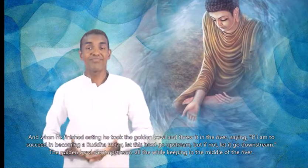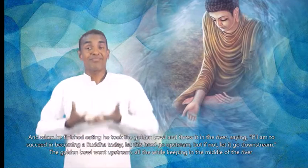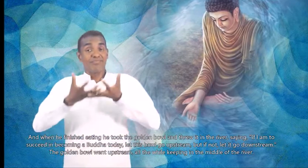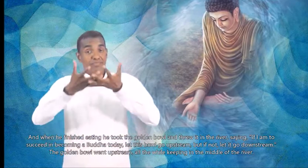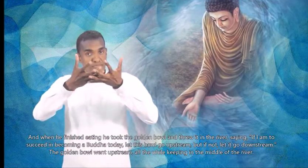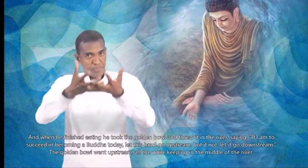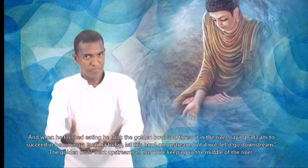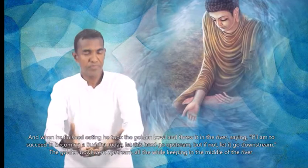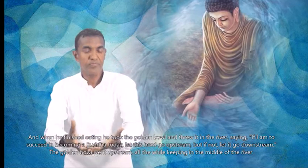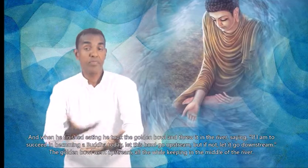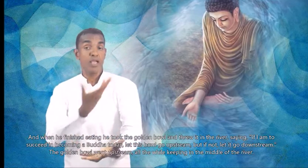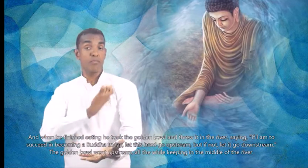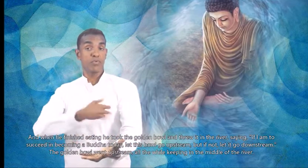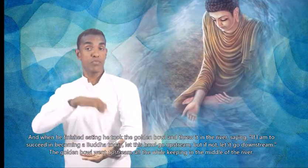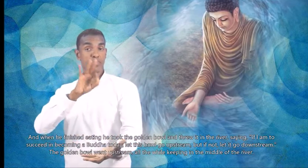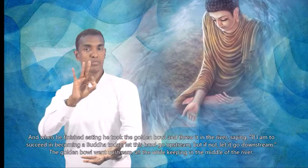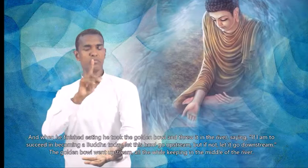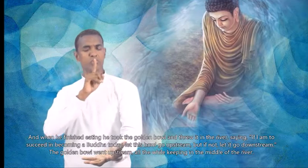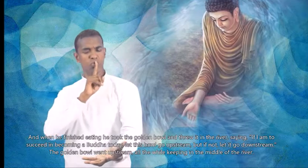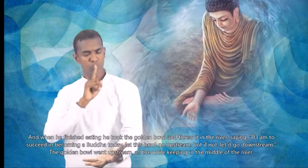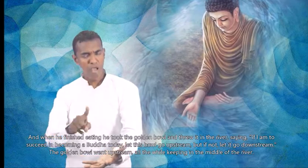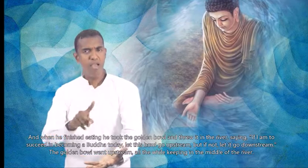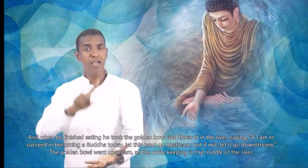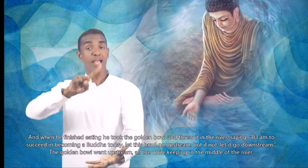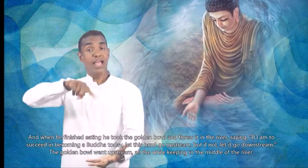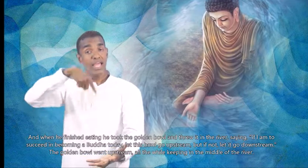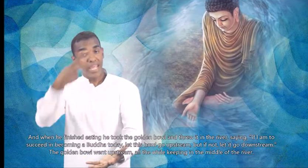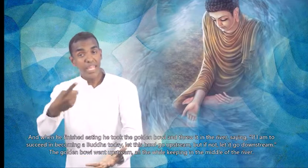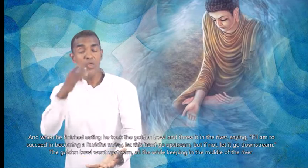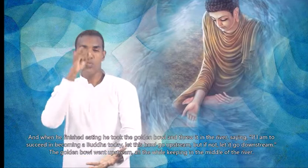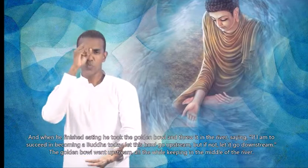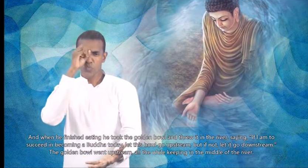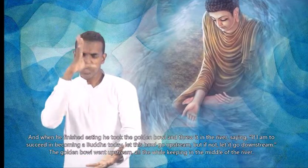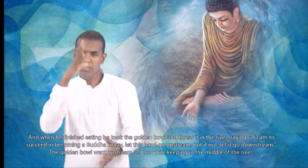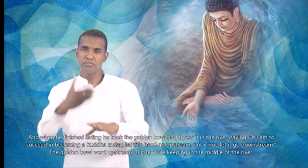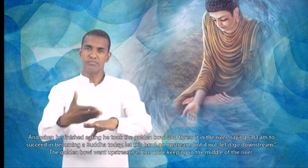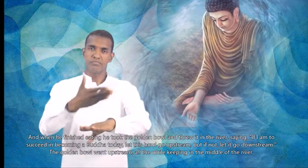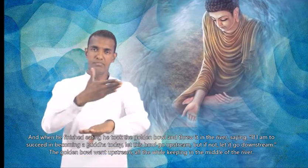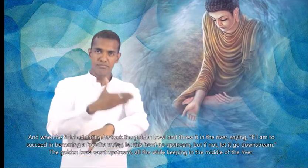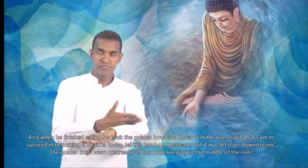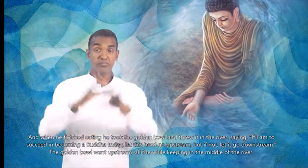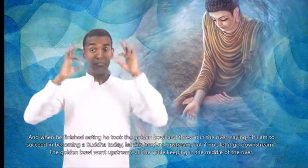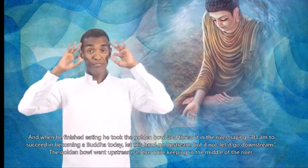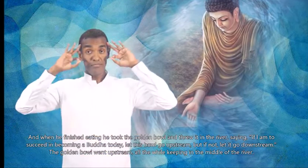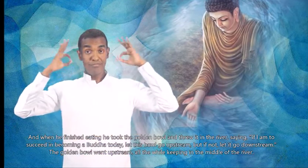go downstream." The golden ball went upstream, all the while keeping in the middle of the